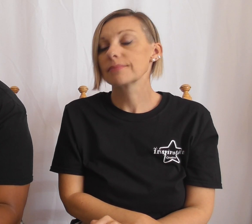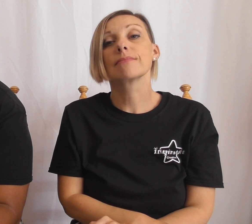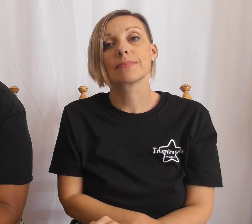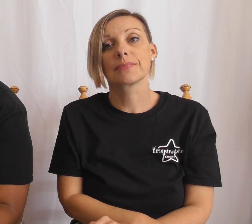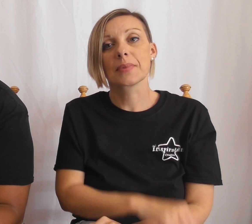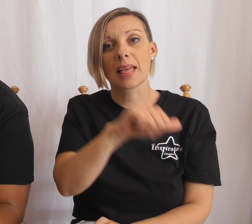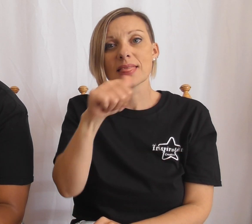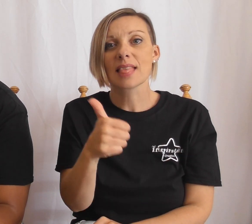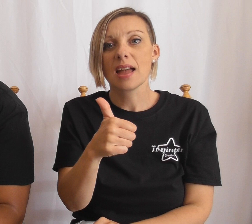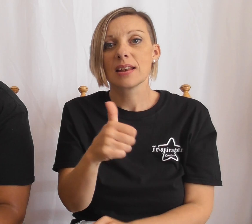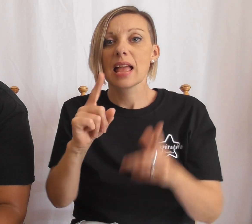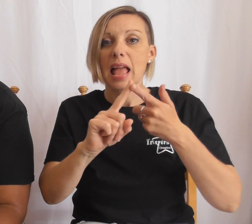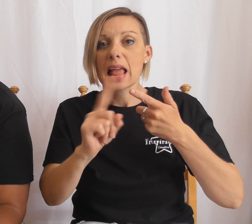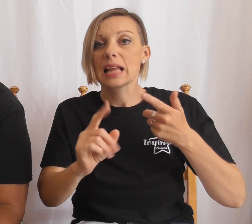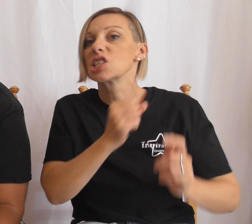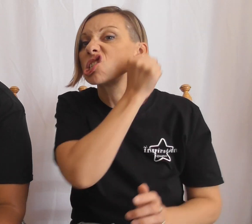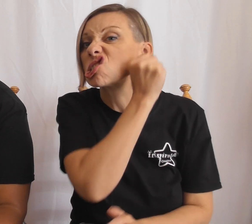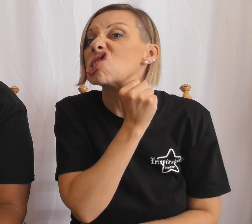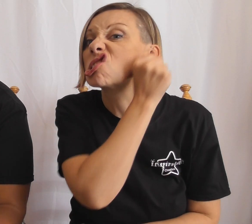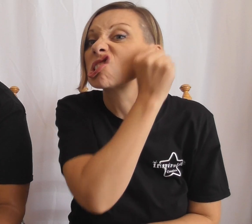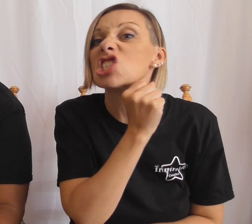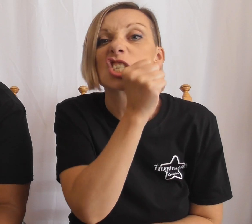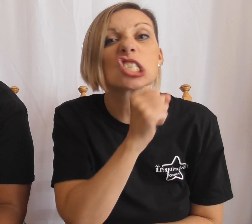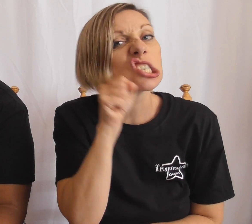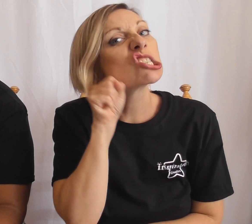Oh, he's got a nice electric razor. I